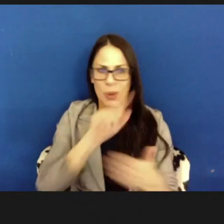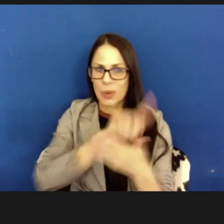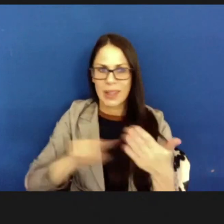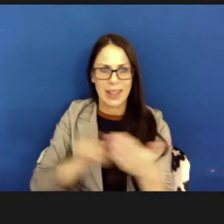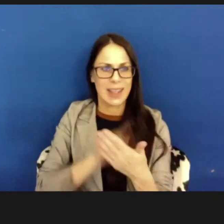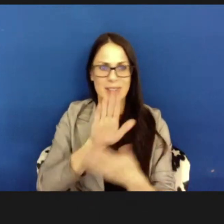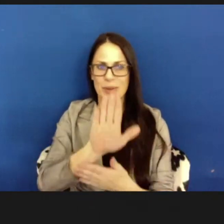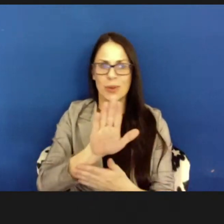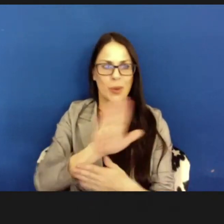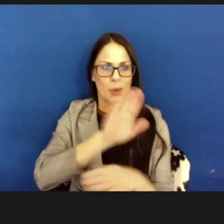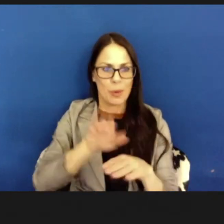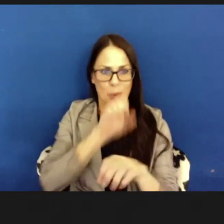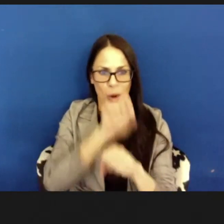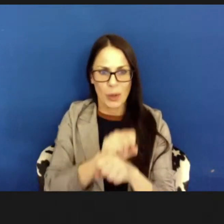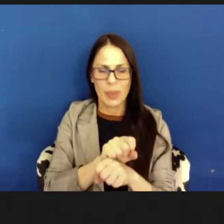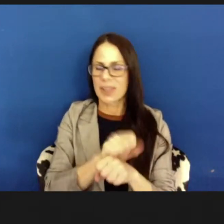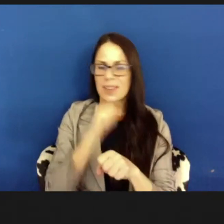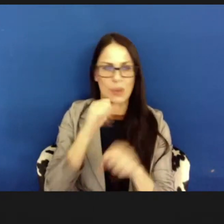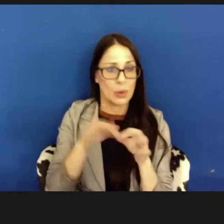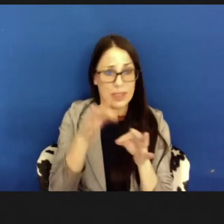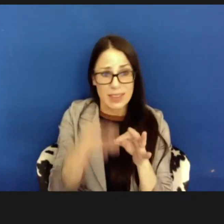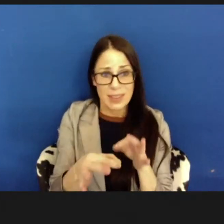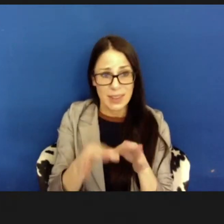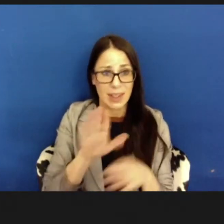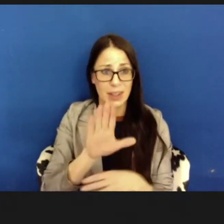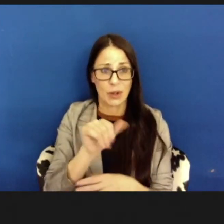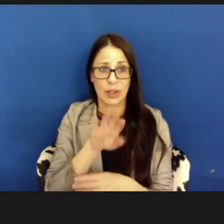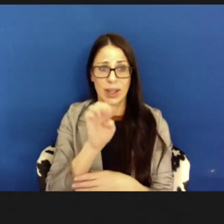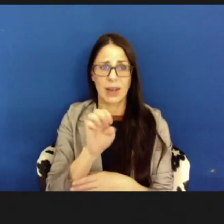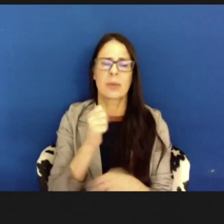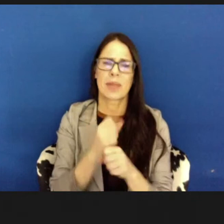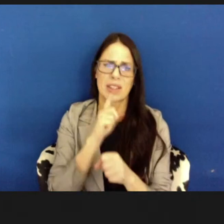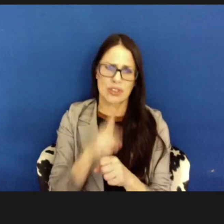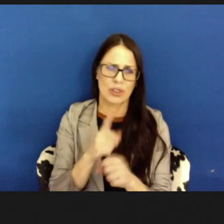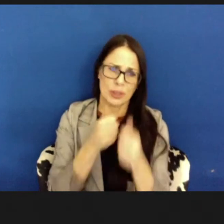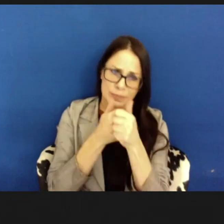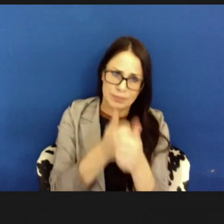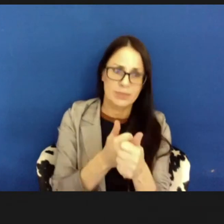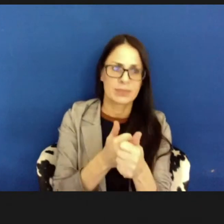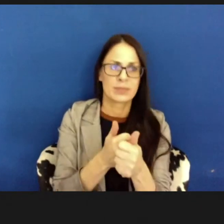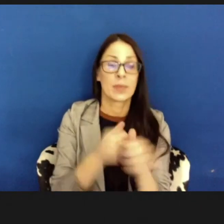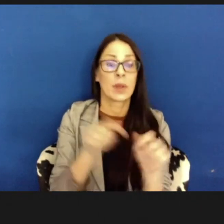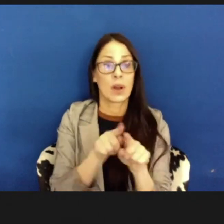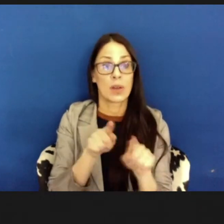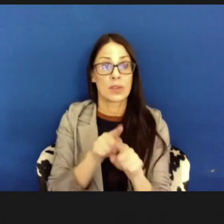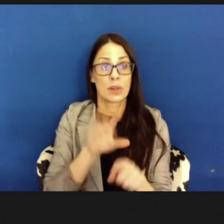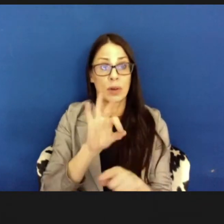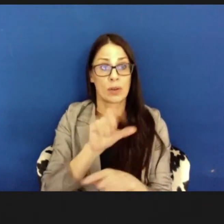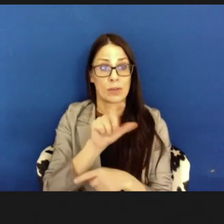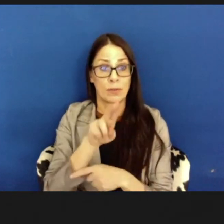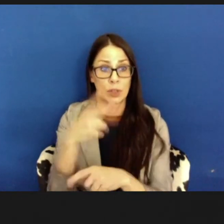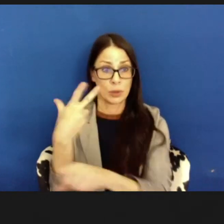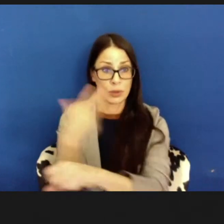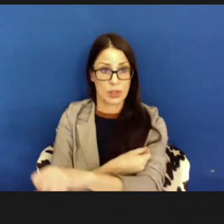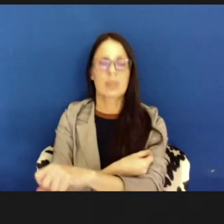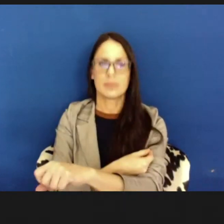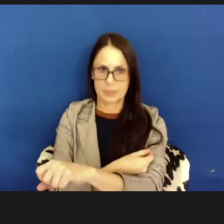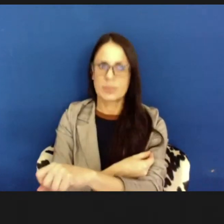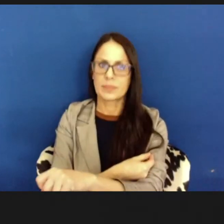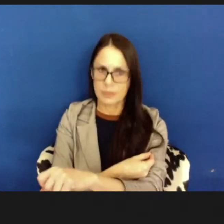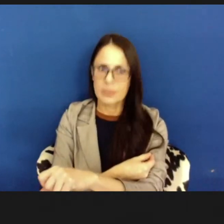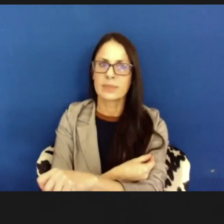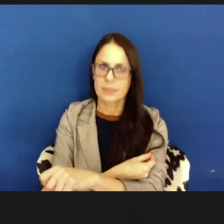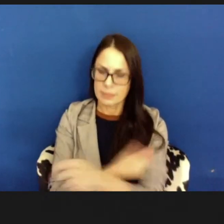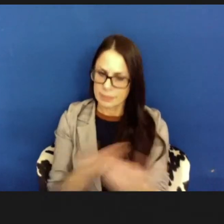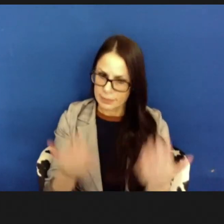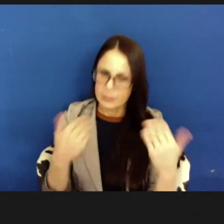sure that you stay up to date and get your flu shot. We really want to make sure that everybody is getting